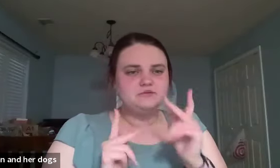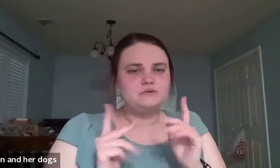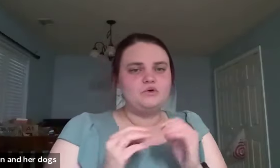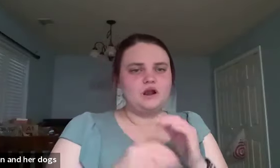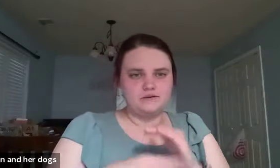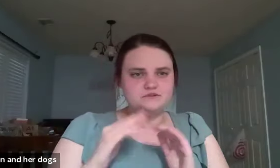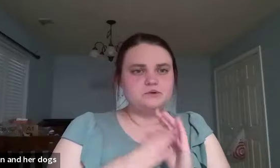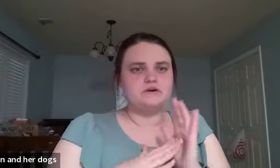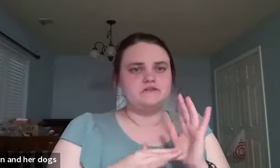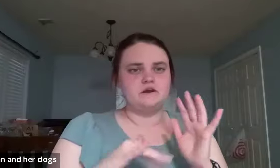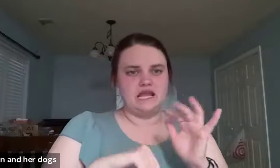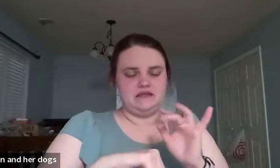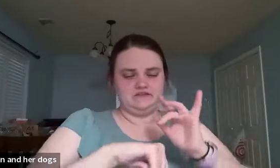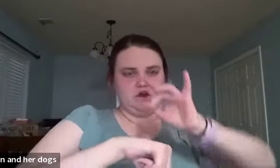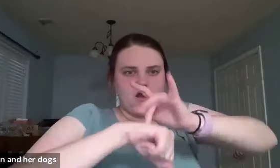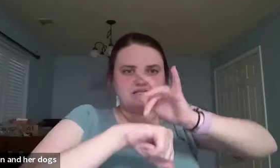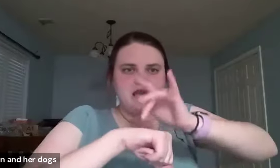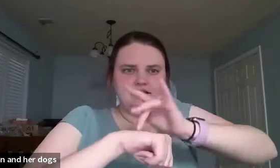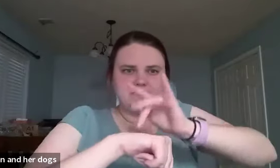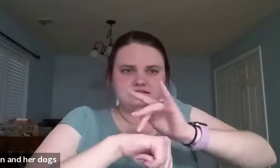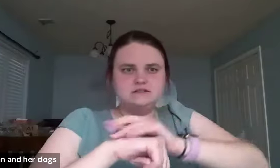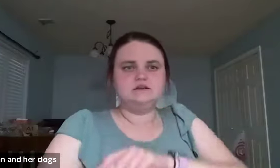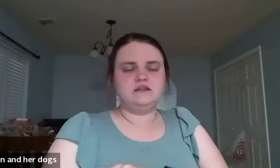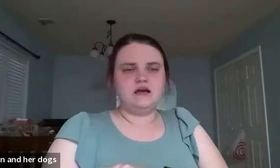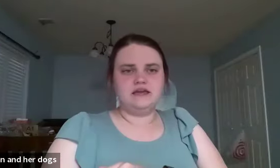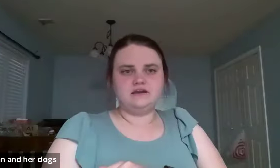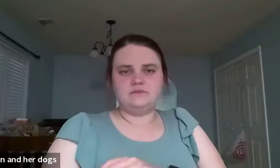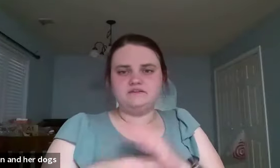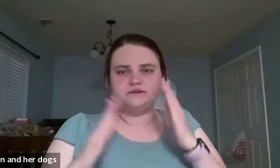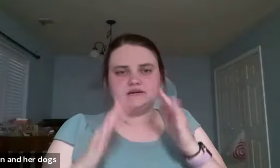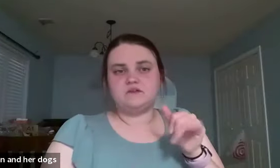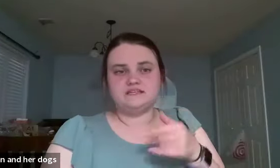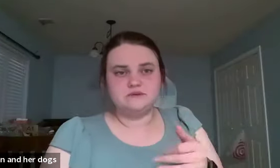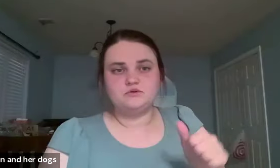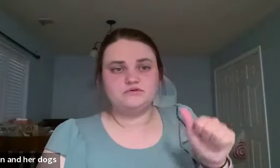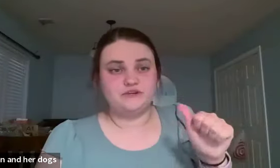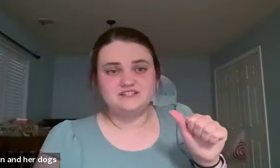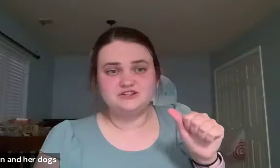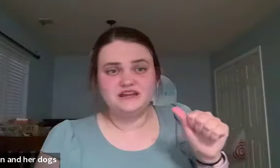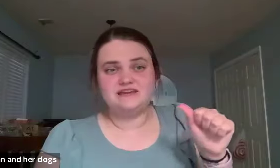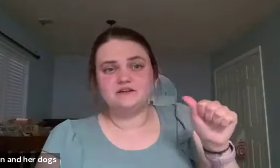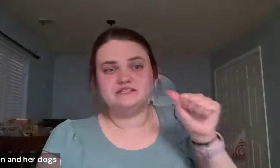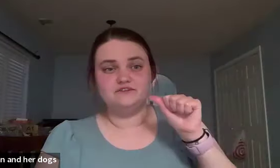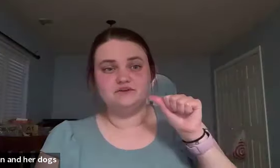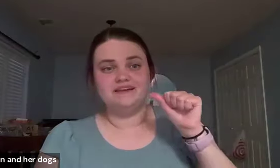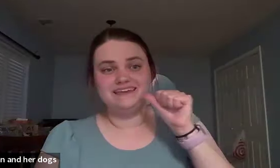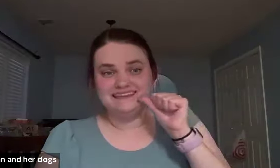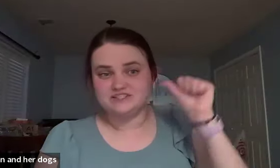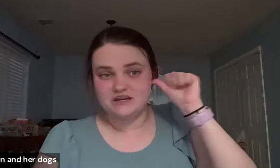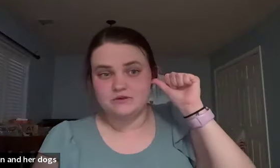people are more comfortable with their like the contact. Like, I mean, for example, like some people for yesterday, instead of doing like yesterday where